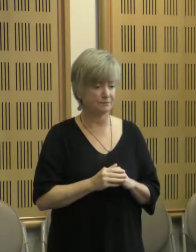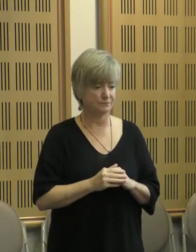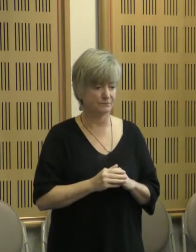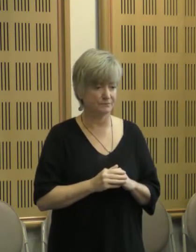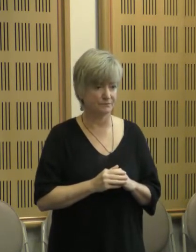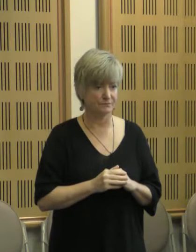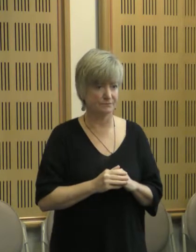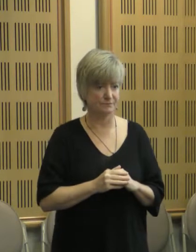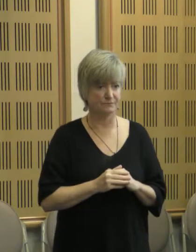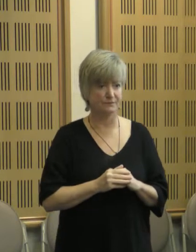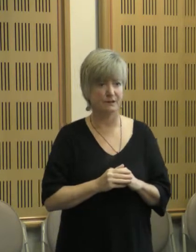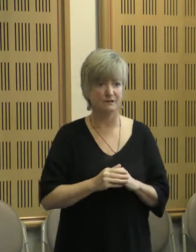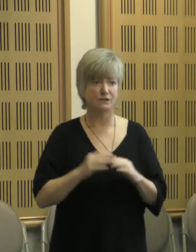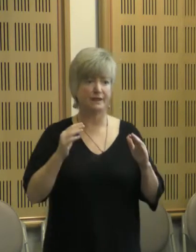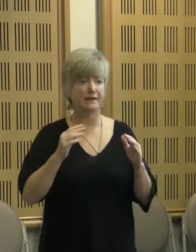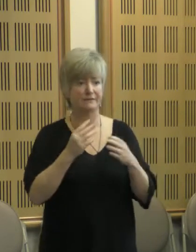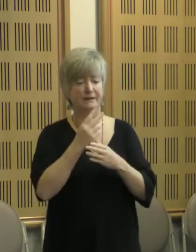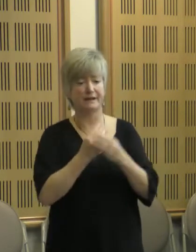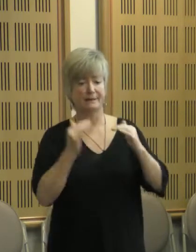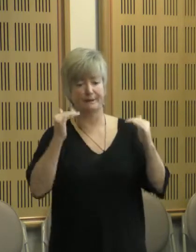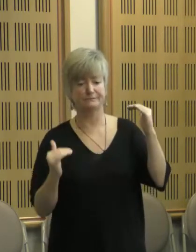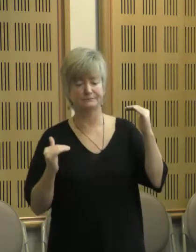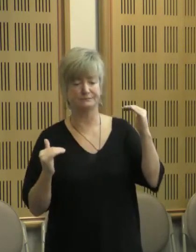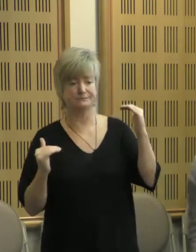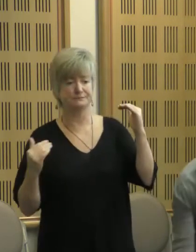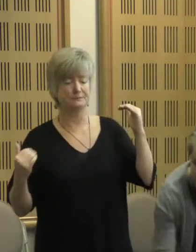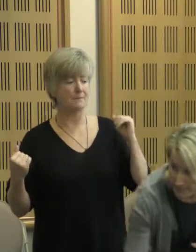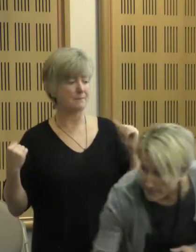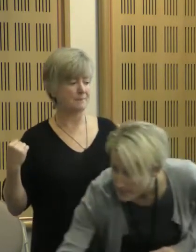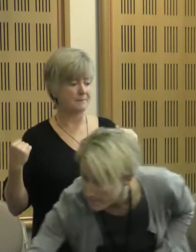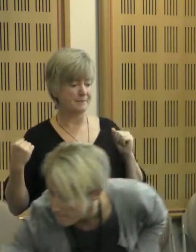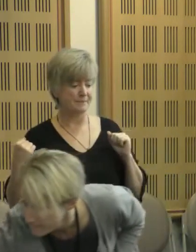a significant gap between those with a disability and disability.